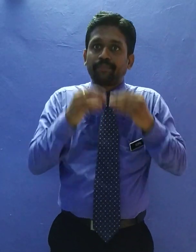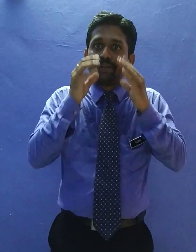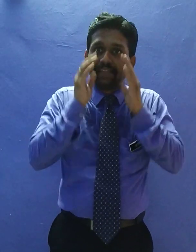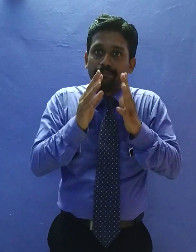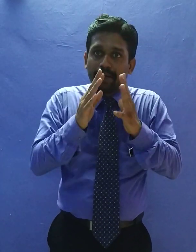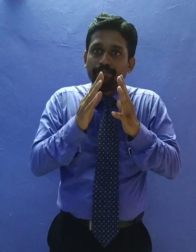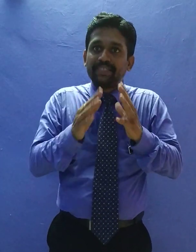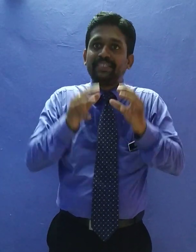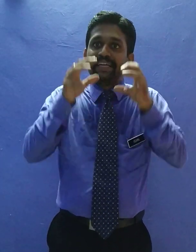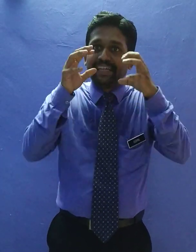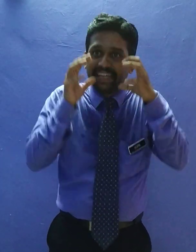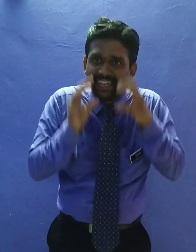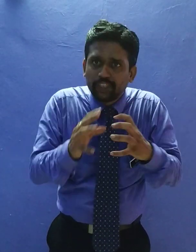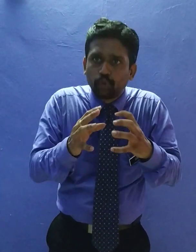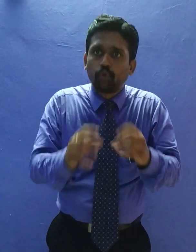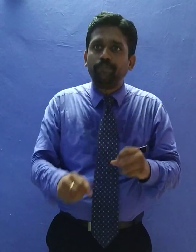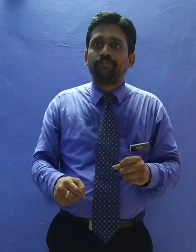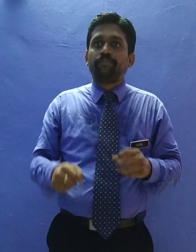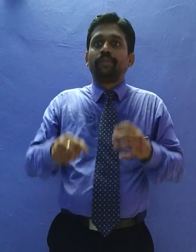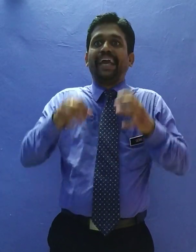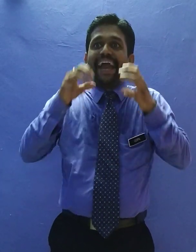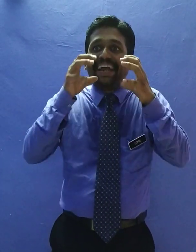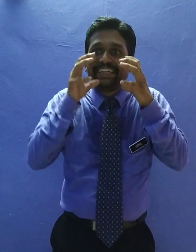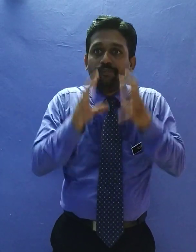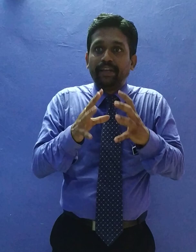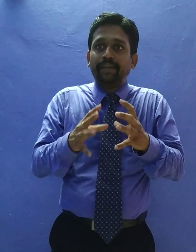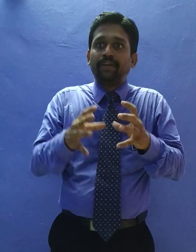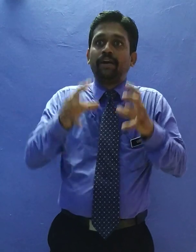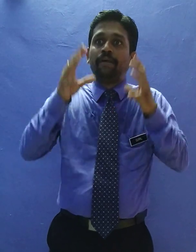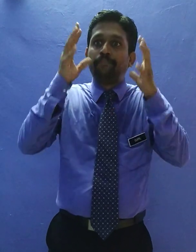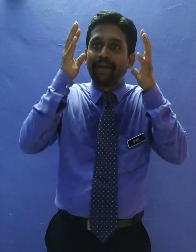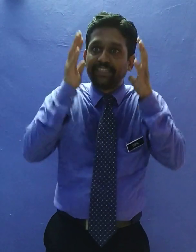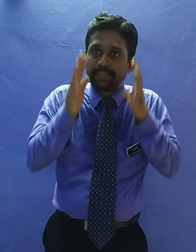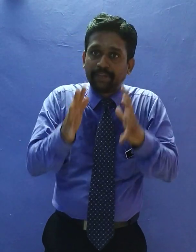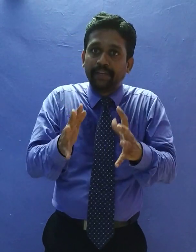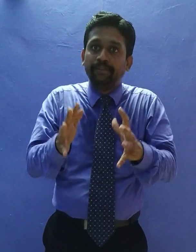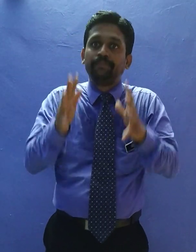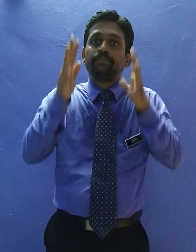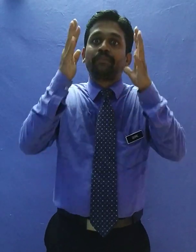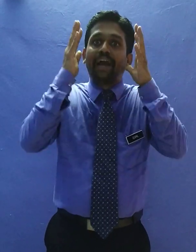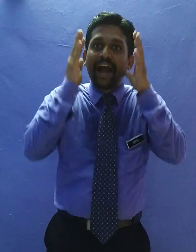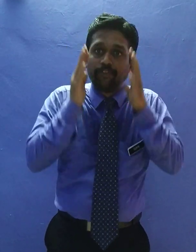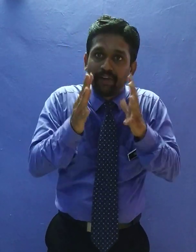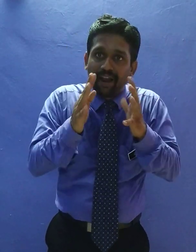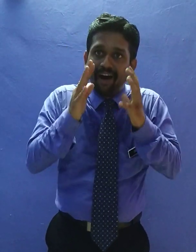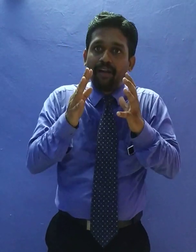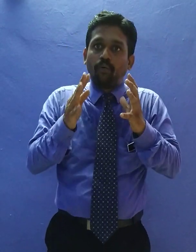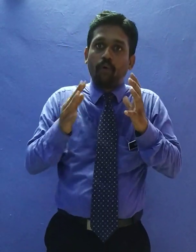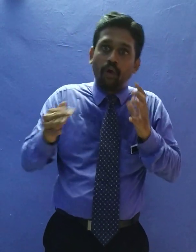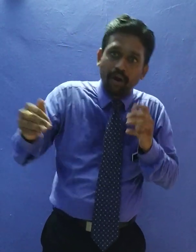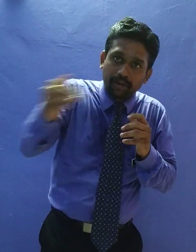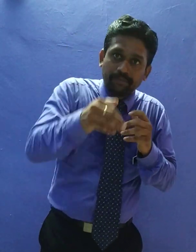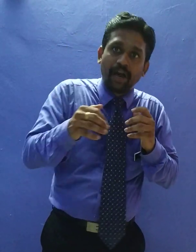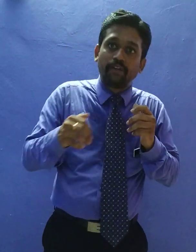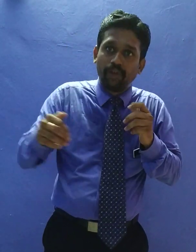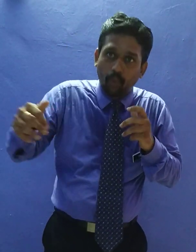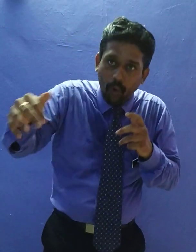the members in each group actively participating I will